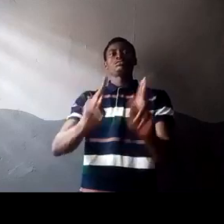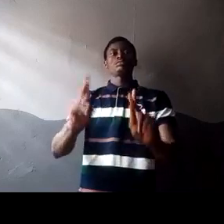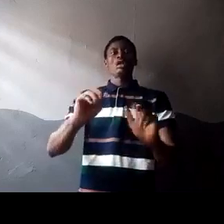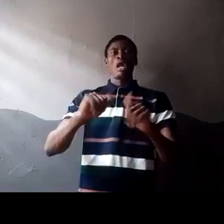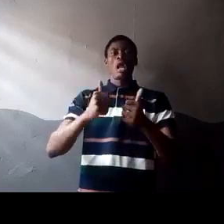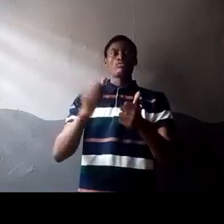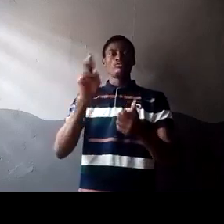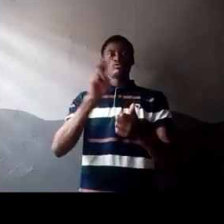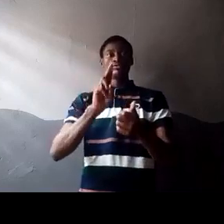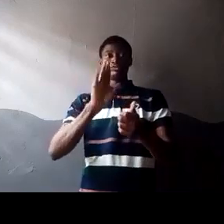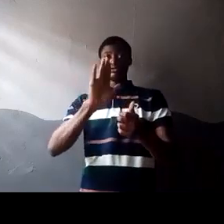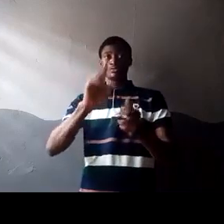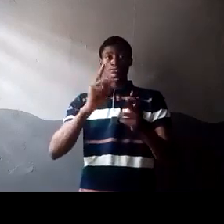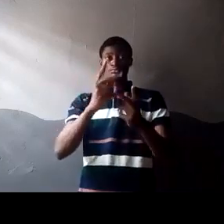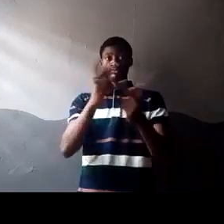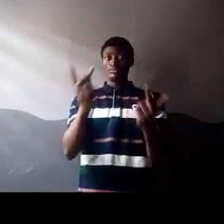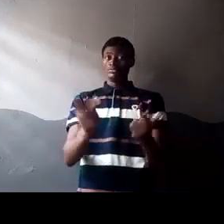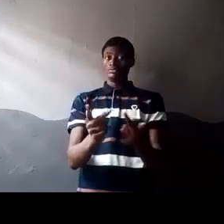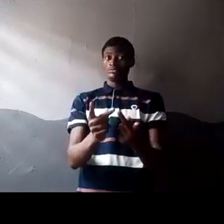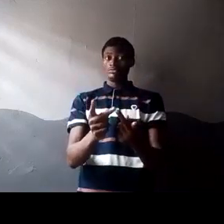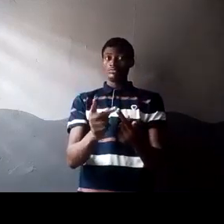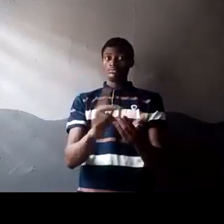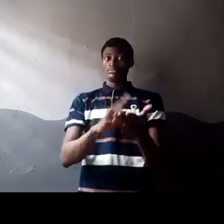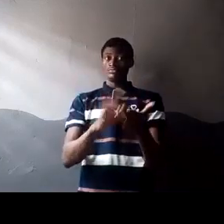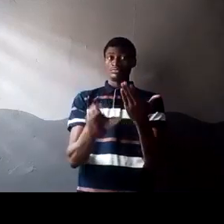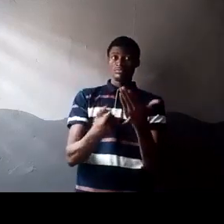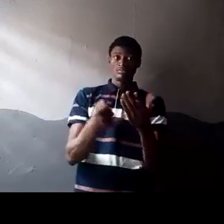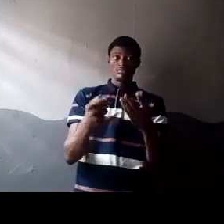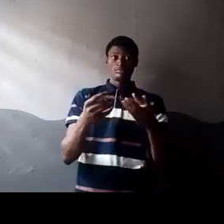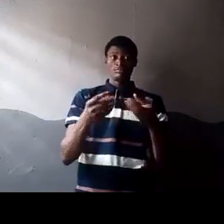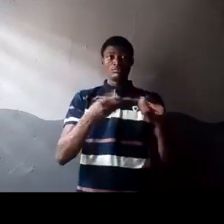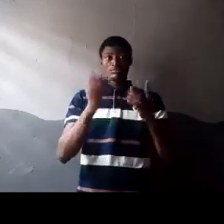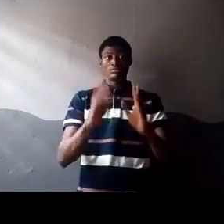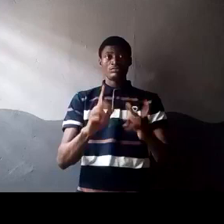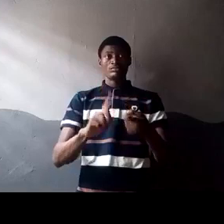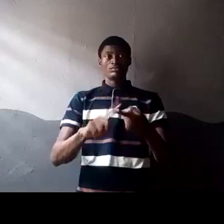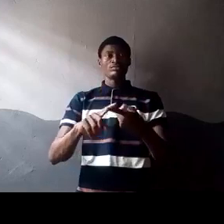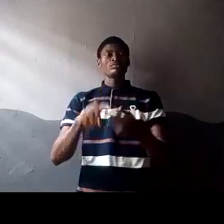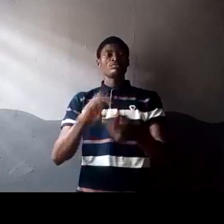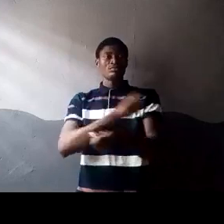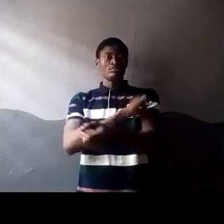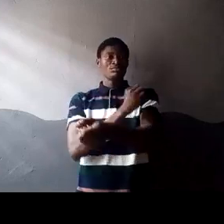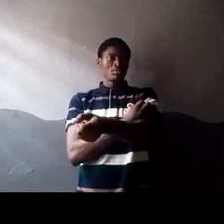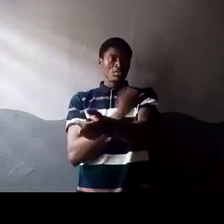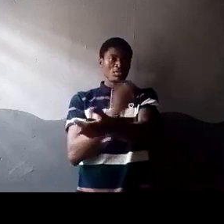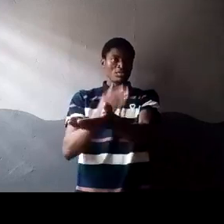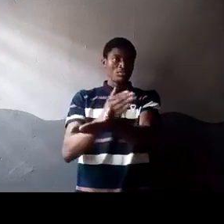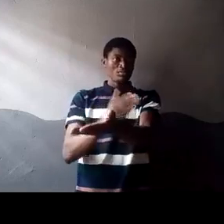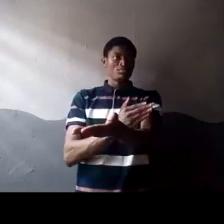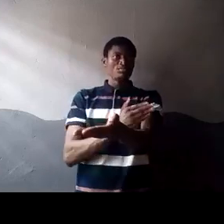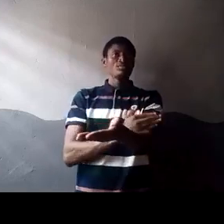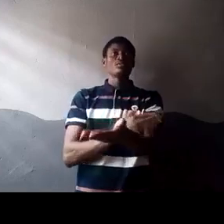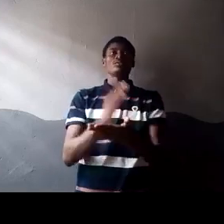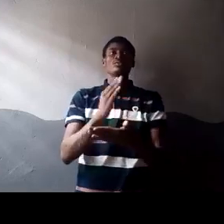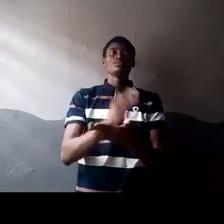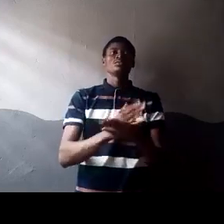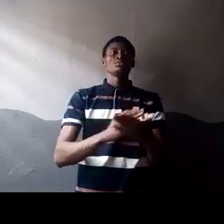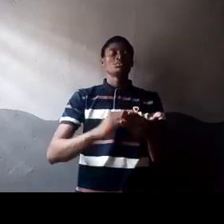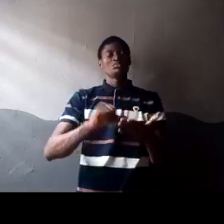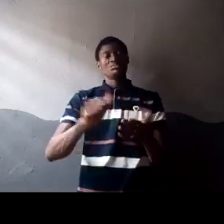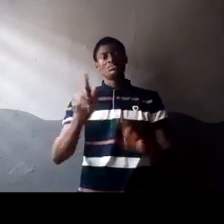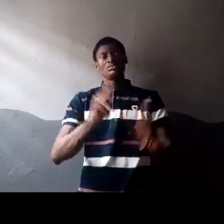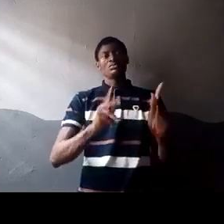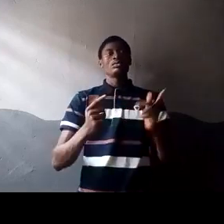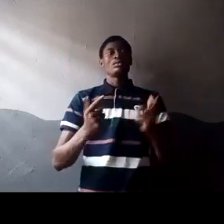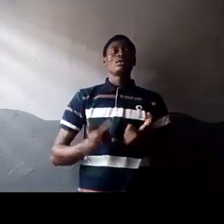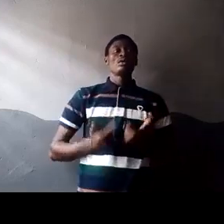somebody? How did you use that position to improve somebody's life? It's very important